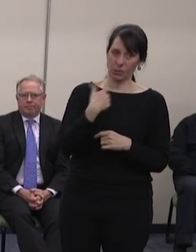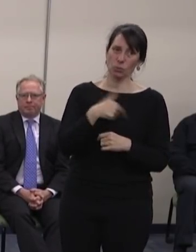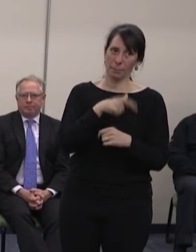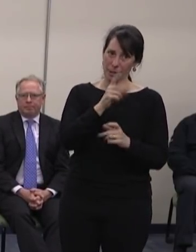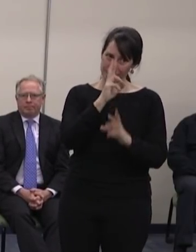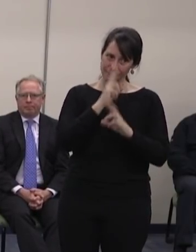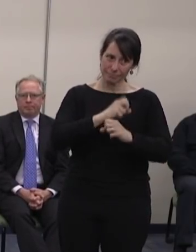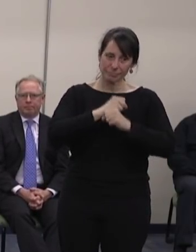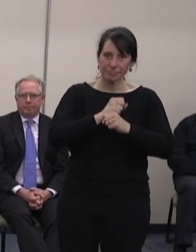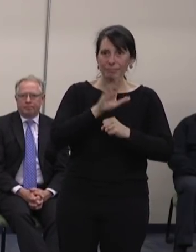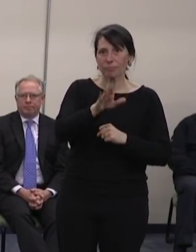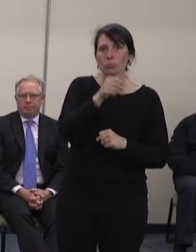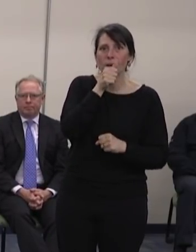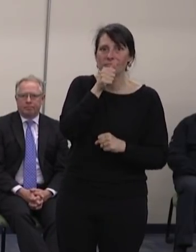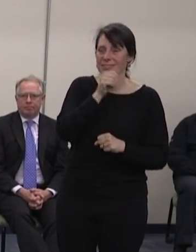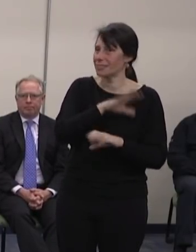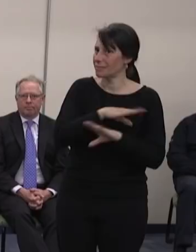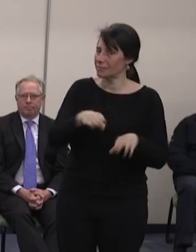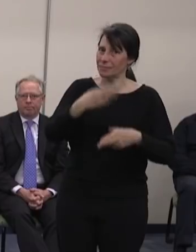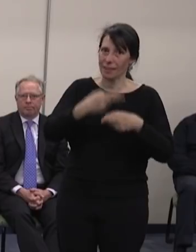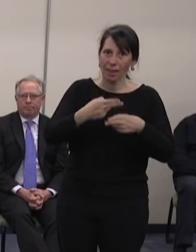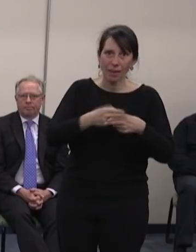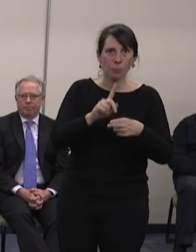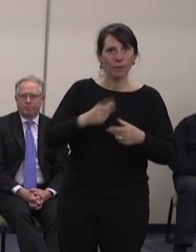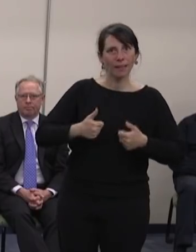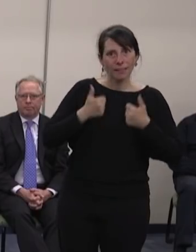must protect the privacy of these individuals.